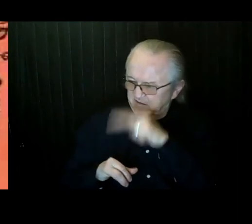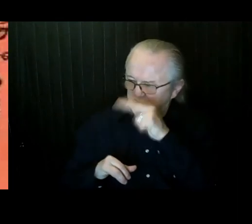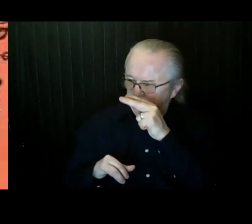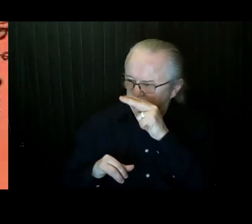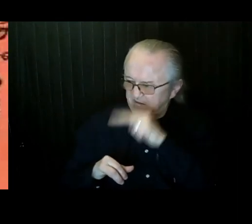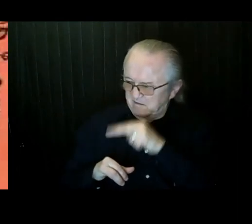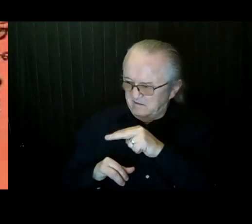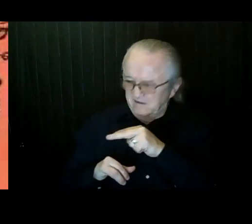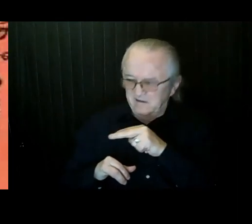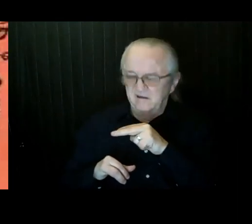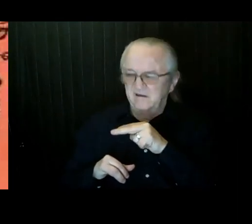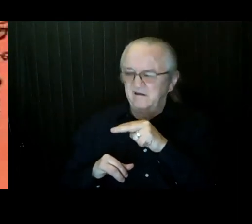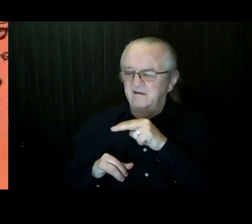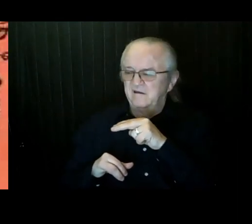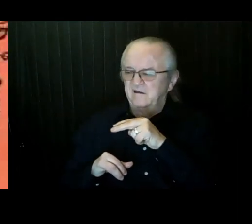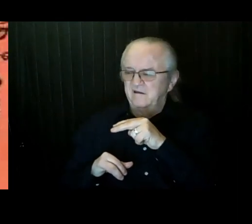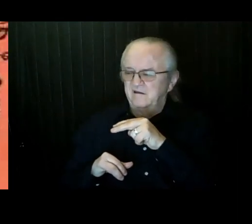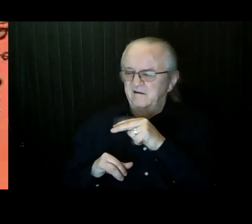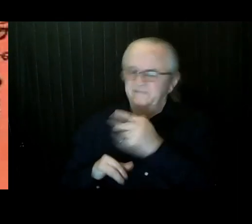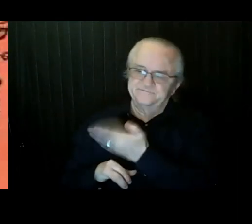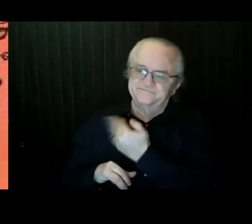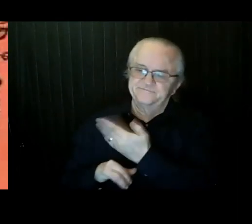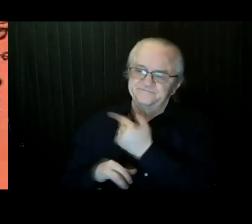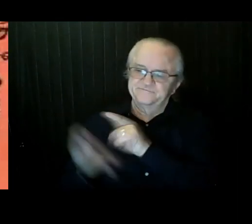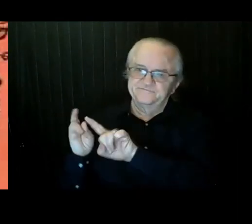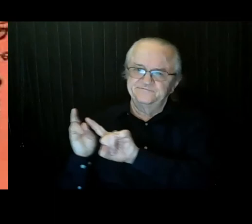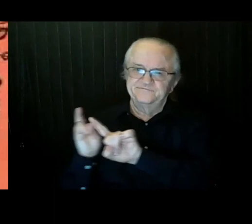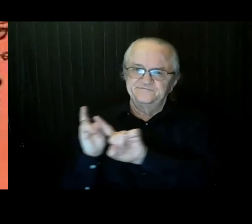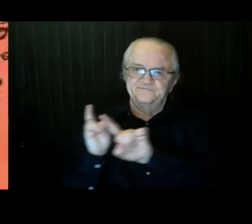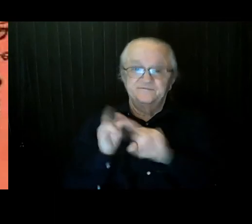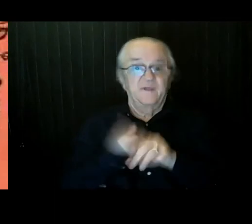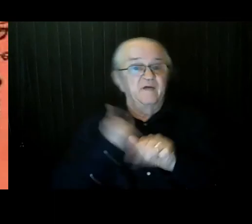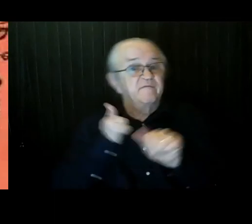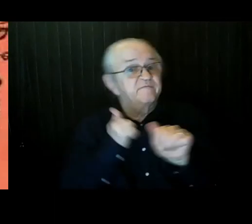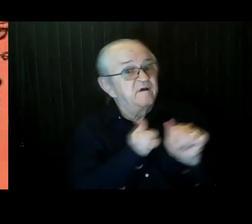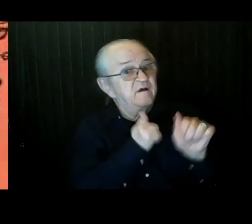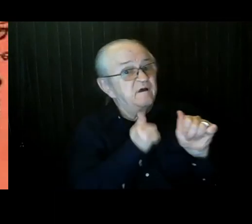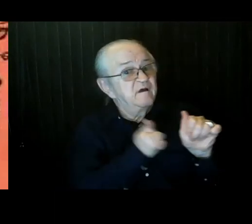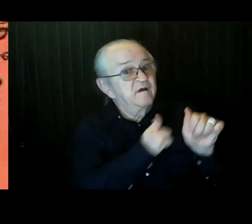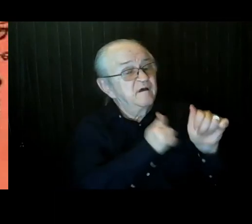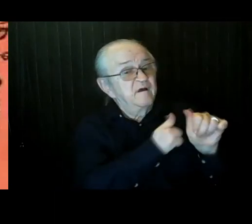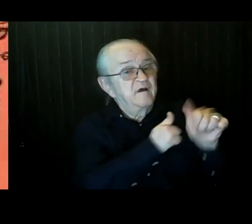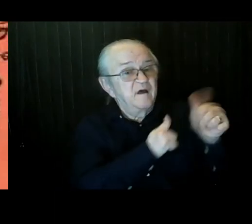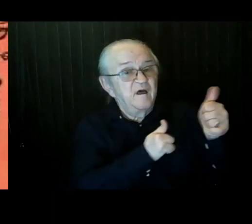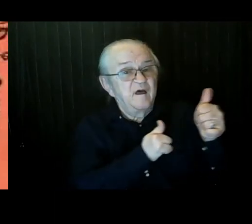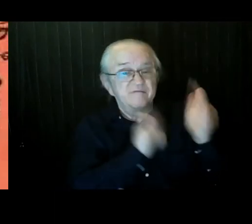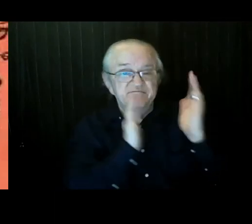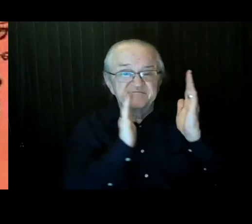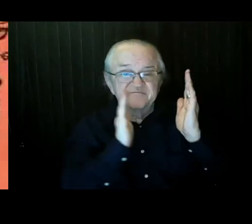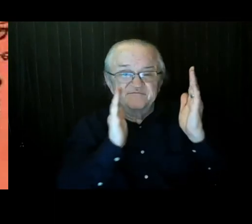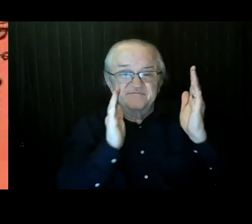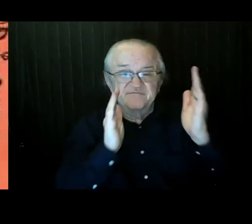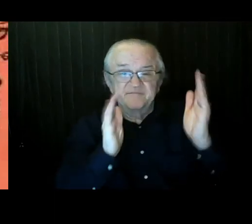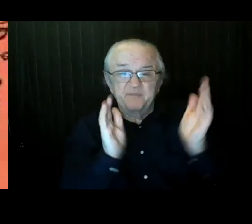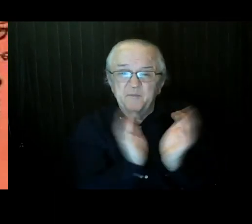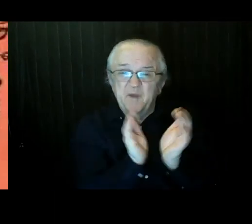bit awkwardly dressed or something. But she said, come with me. I followed her down the hallway to another room, like a coffee, a little cafe.